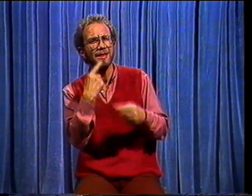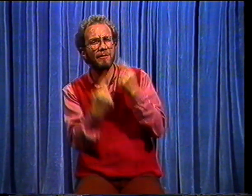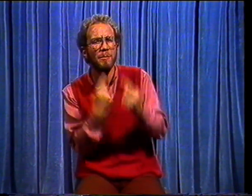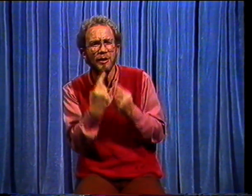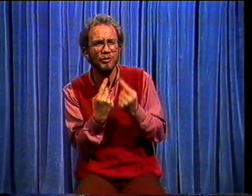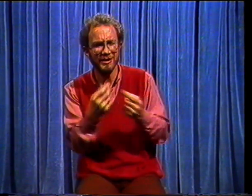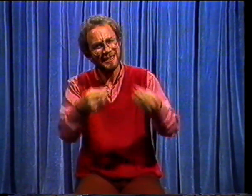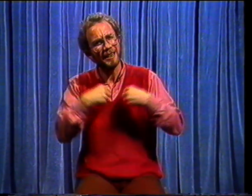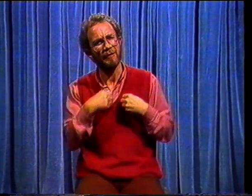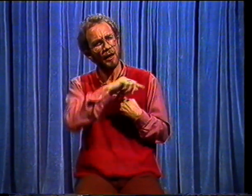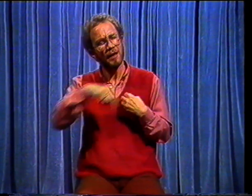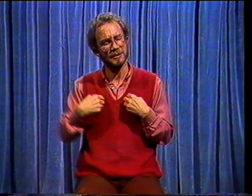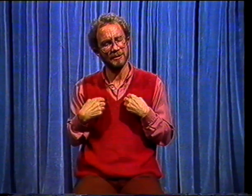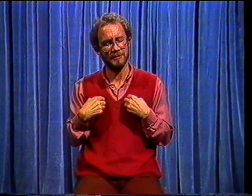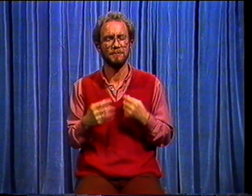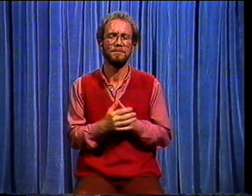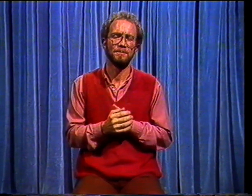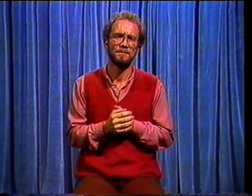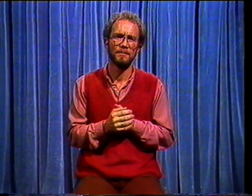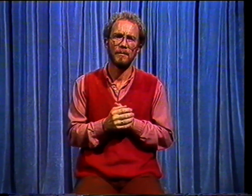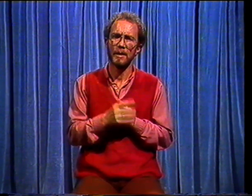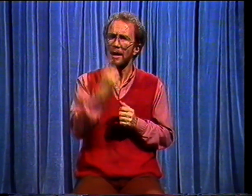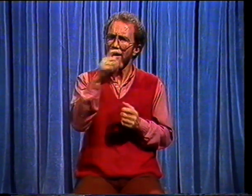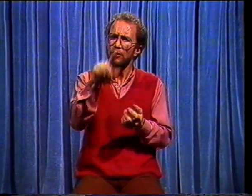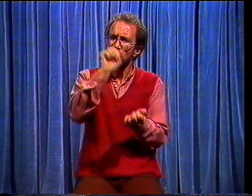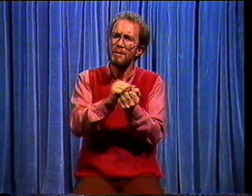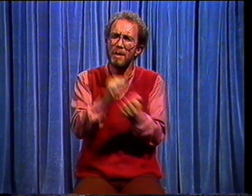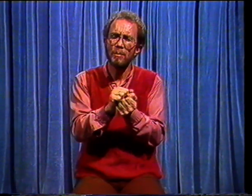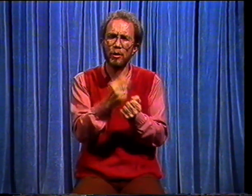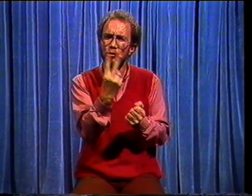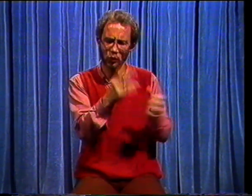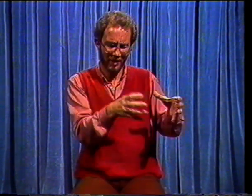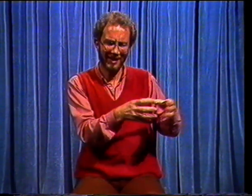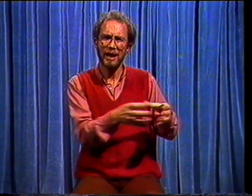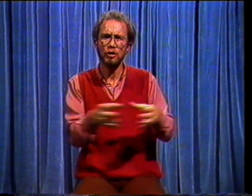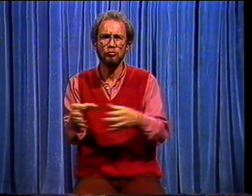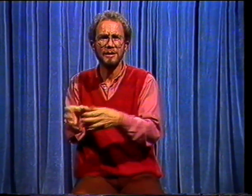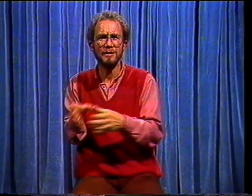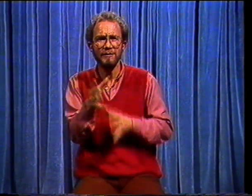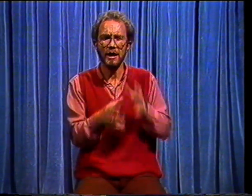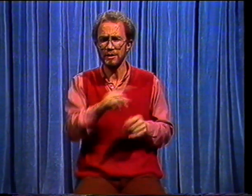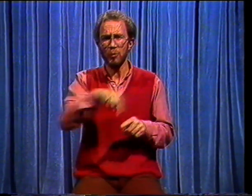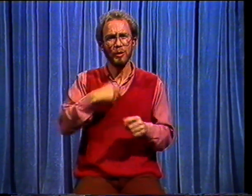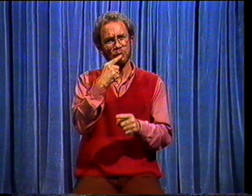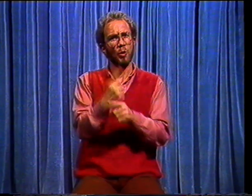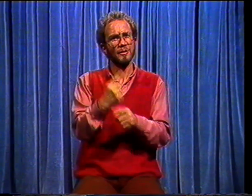What information is it giving us? Can you remember the two categories of signs that we've talked